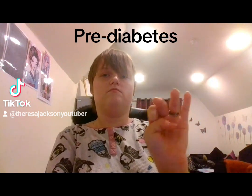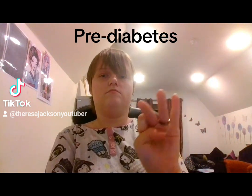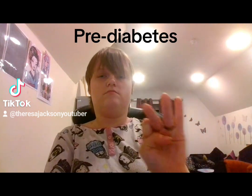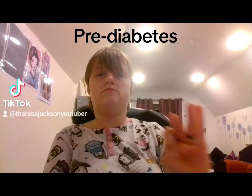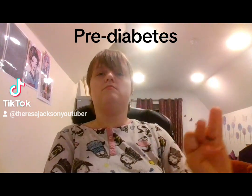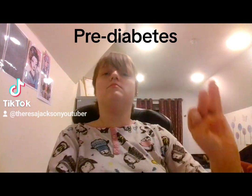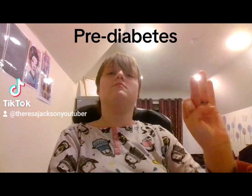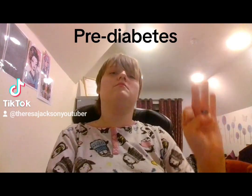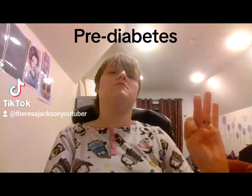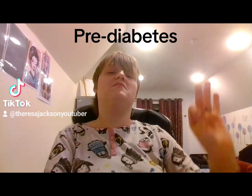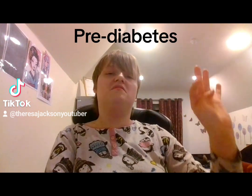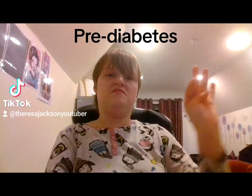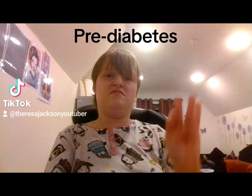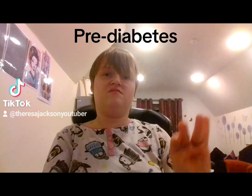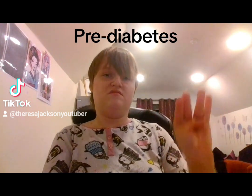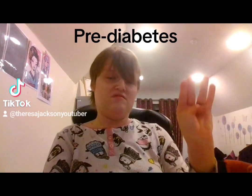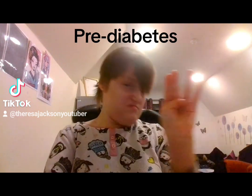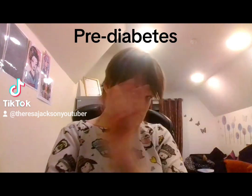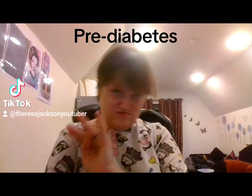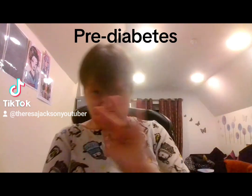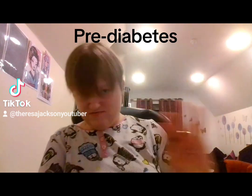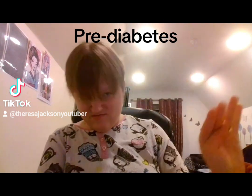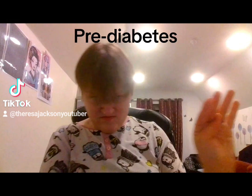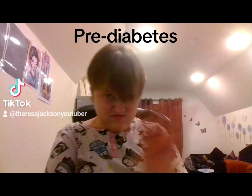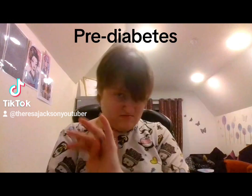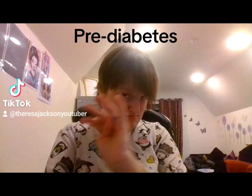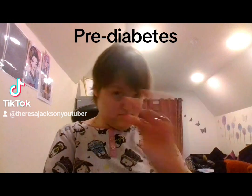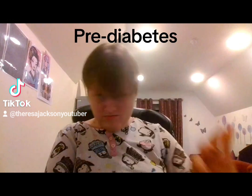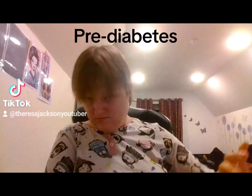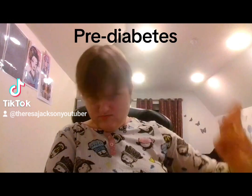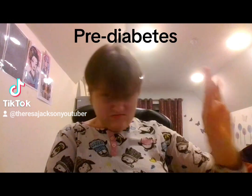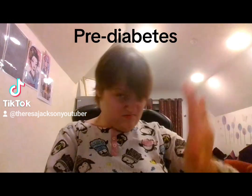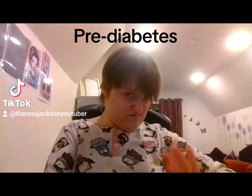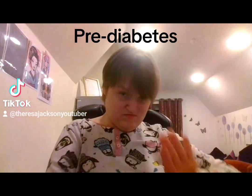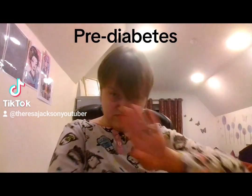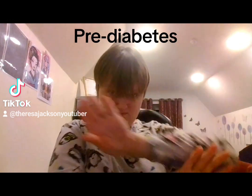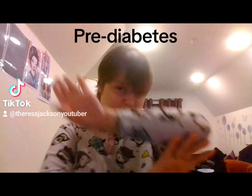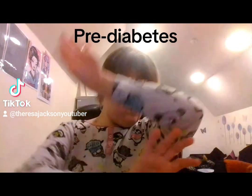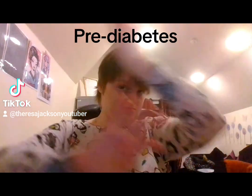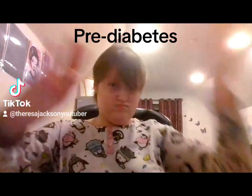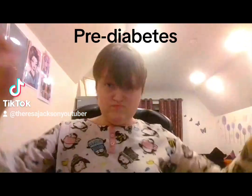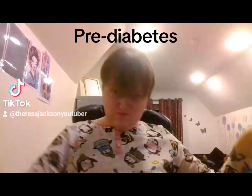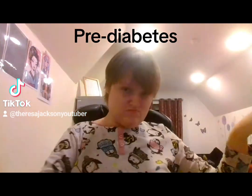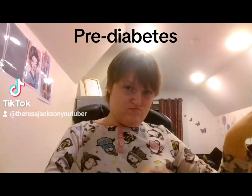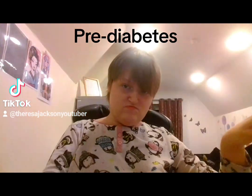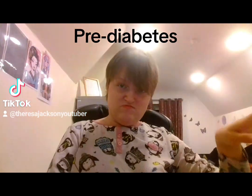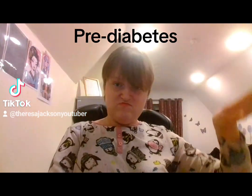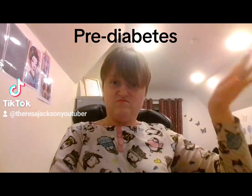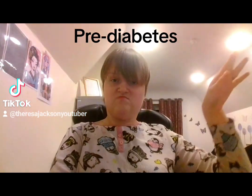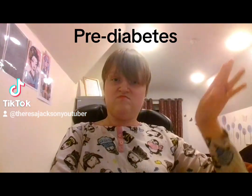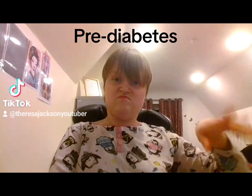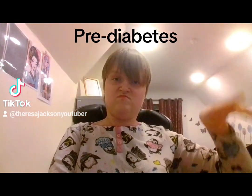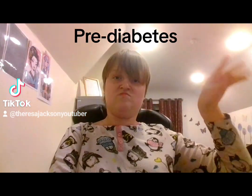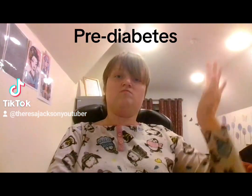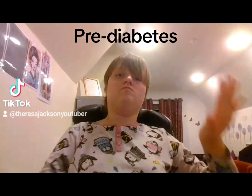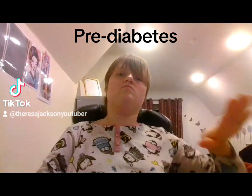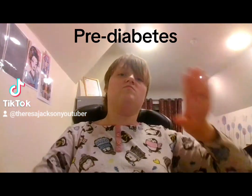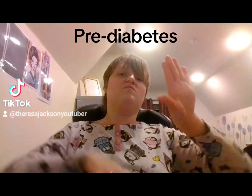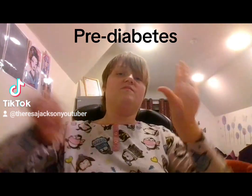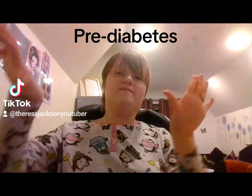signs may not be obvious, or there may be no signs at all. Therefore it might be up to 10 years before